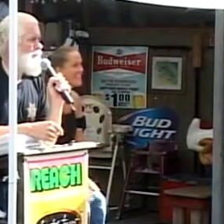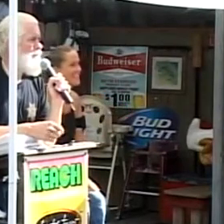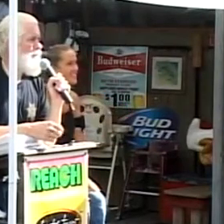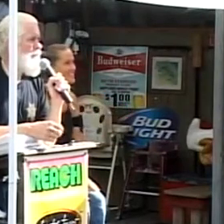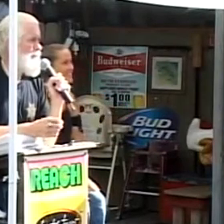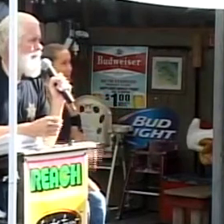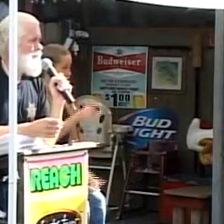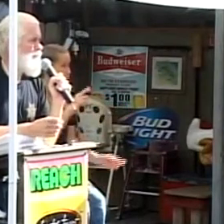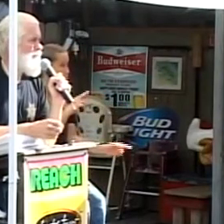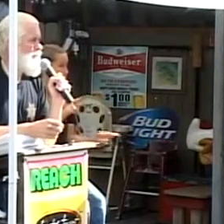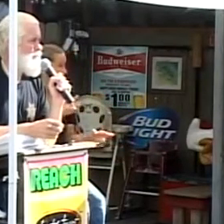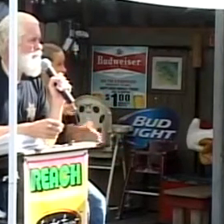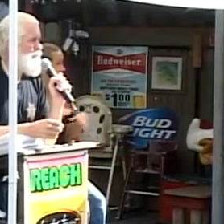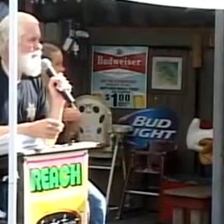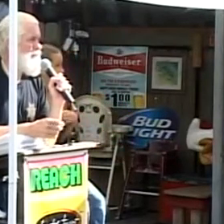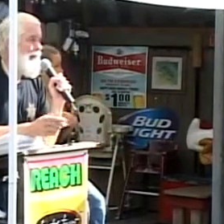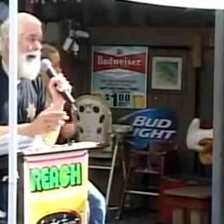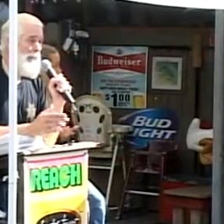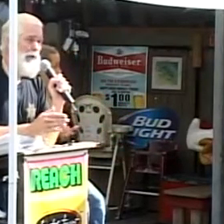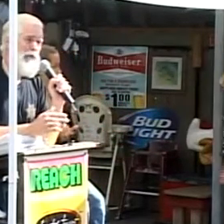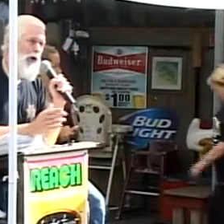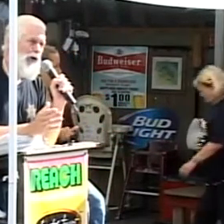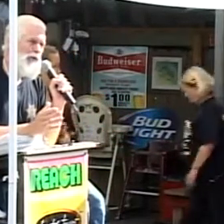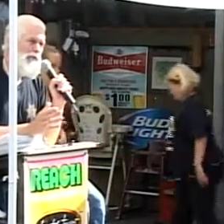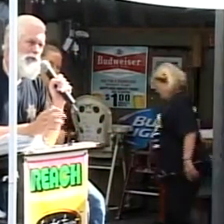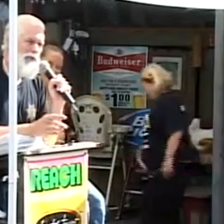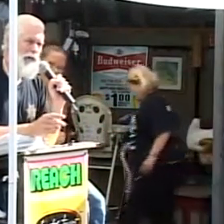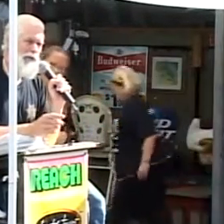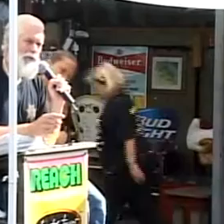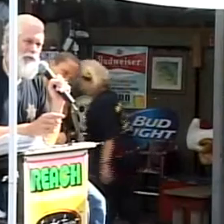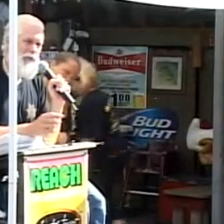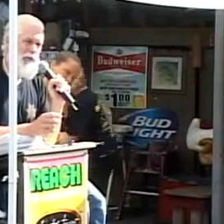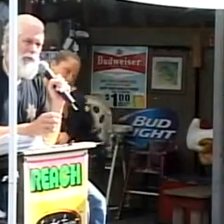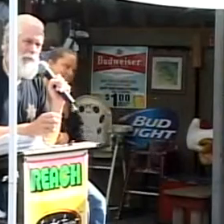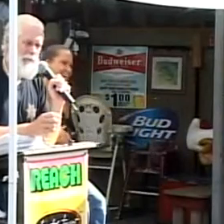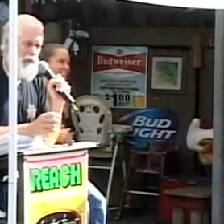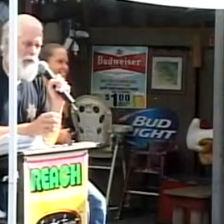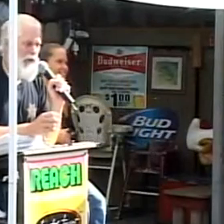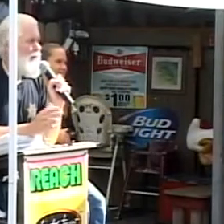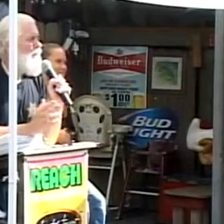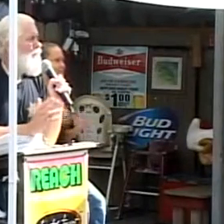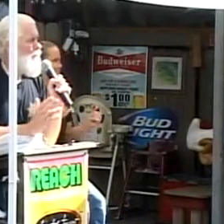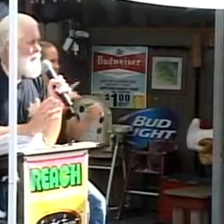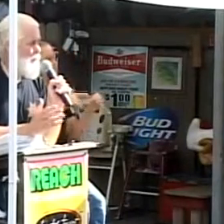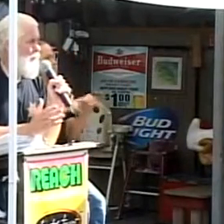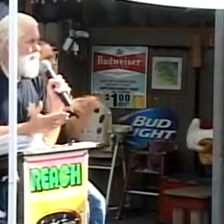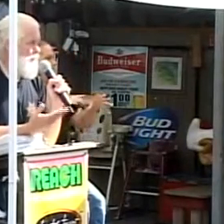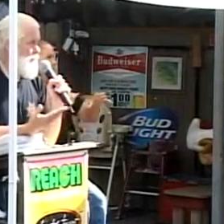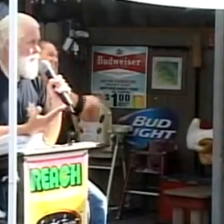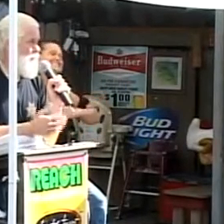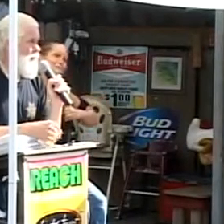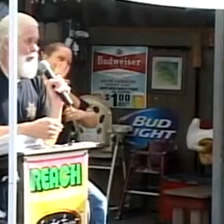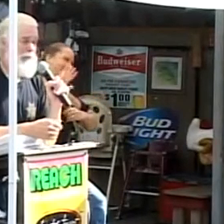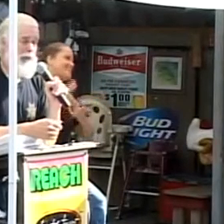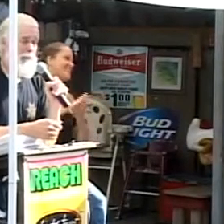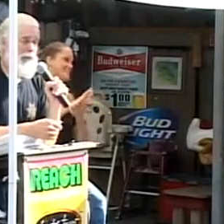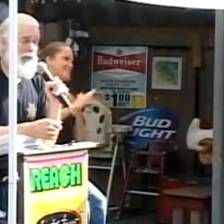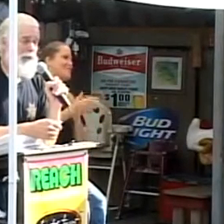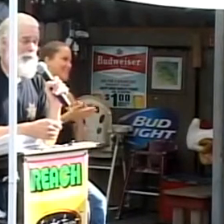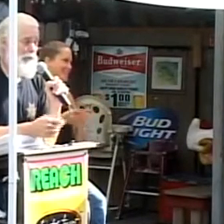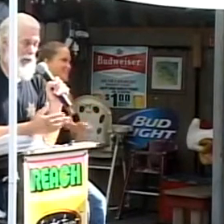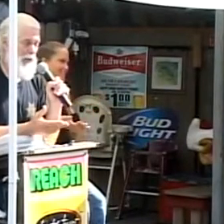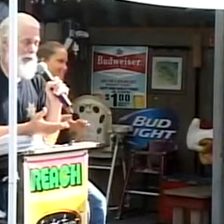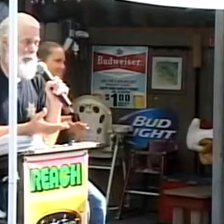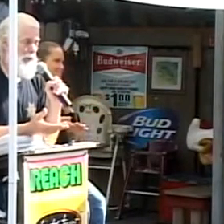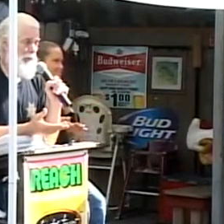it's about, accepting the forgiveness that happened for all of us 2,000 years ago. If you want to, you're welcome to come to